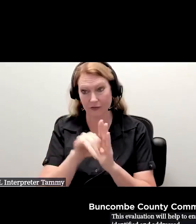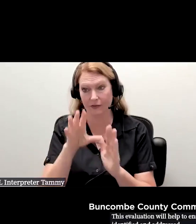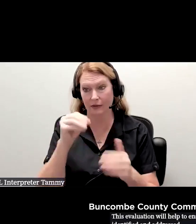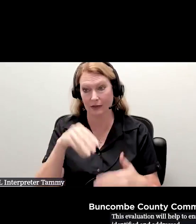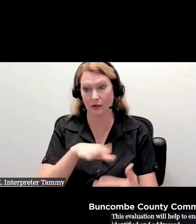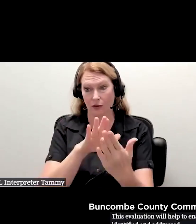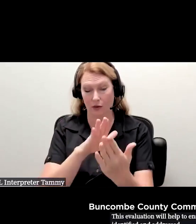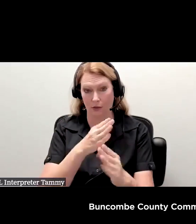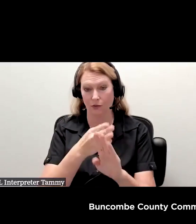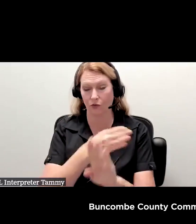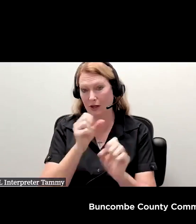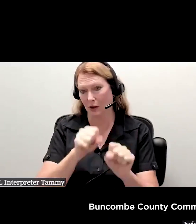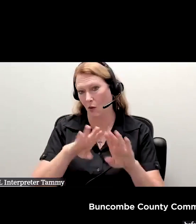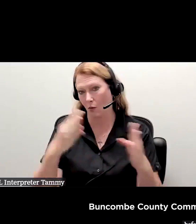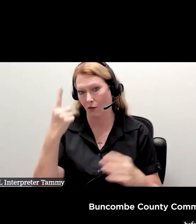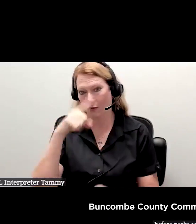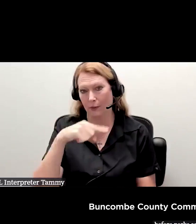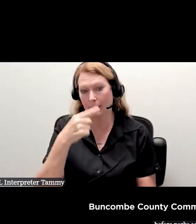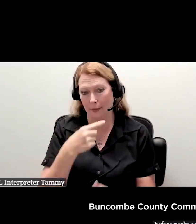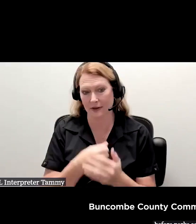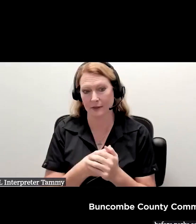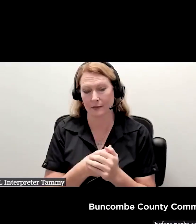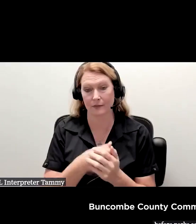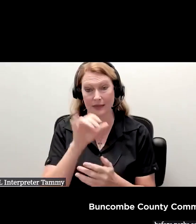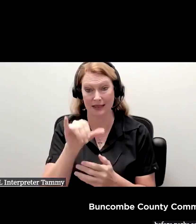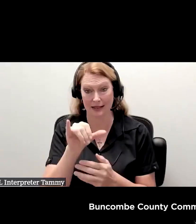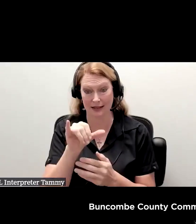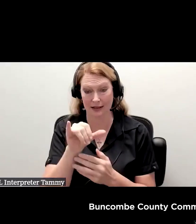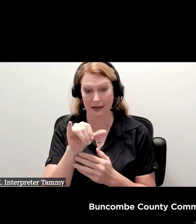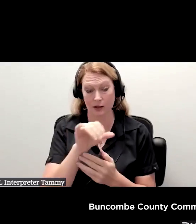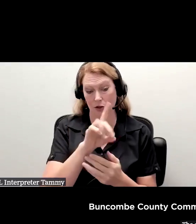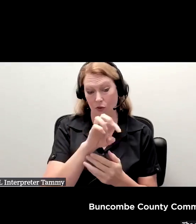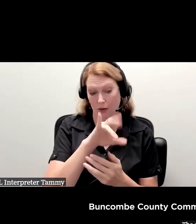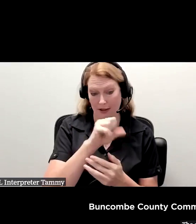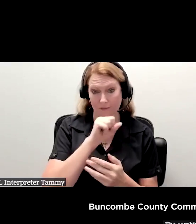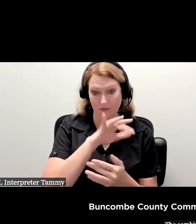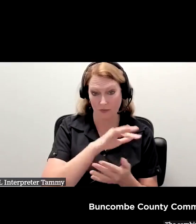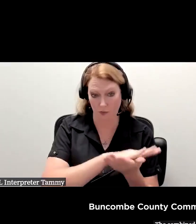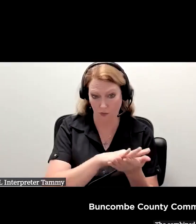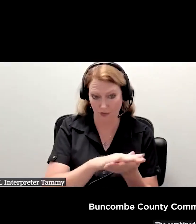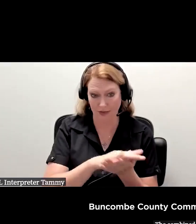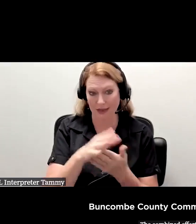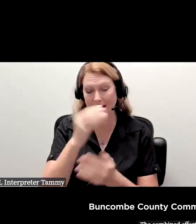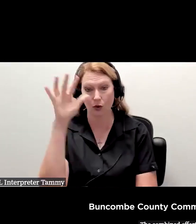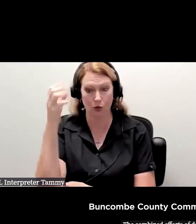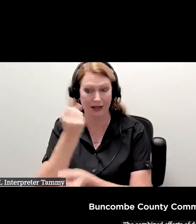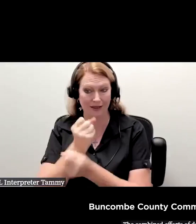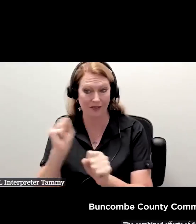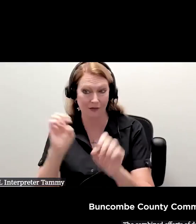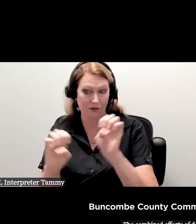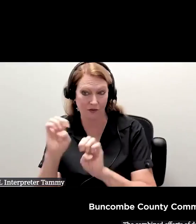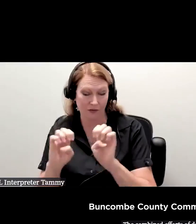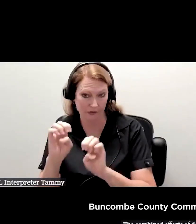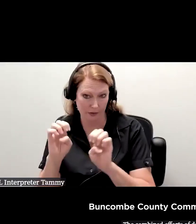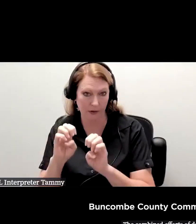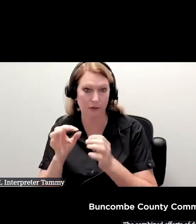parks can safely reopen to the public. The combined efforts of debris removal and tree safety evaluations are critical steps